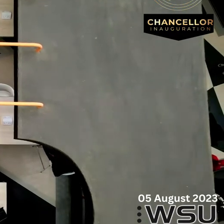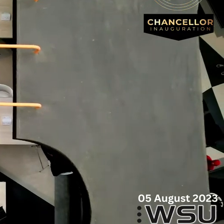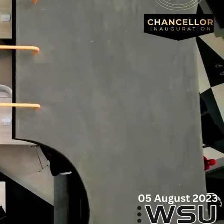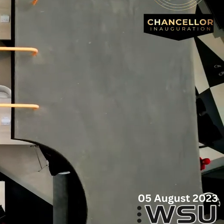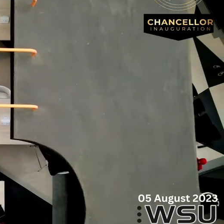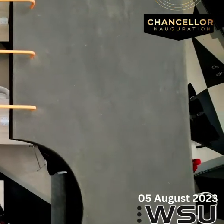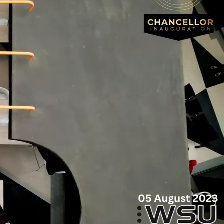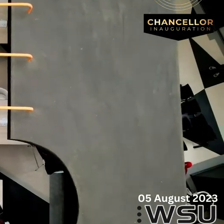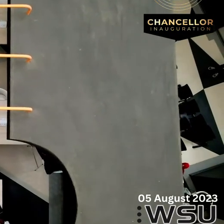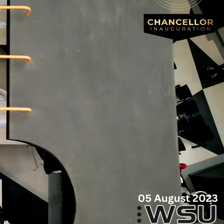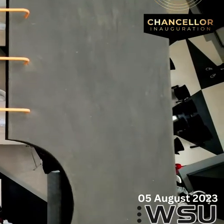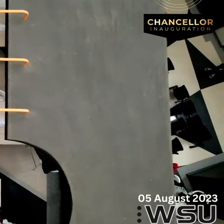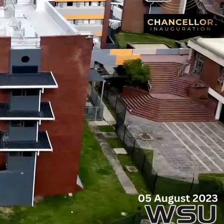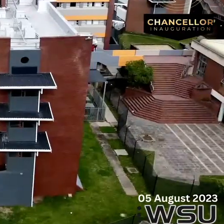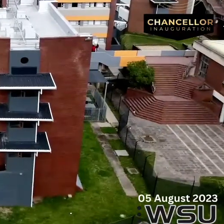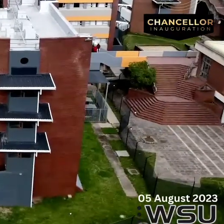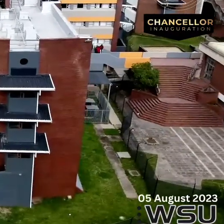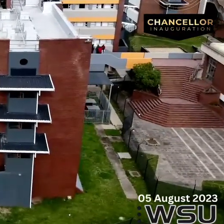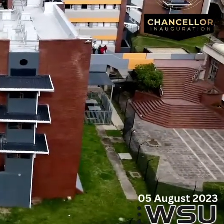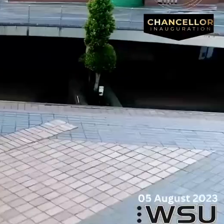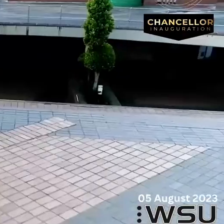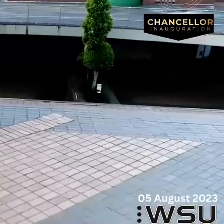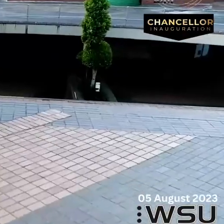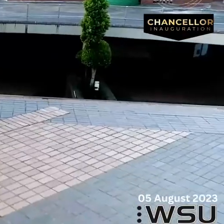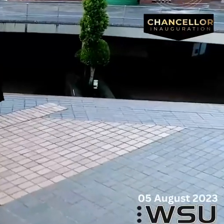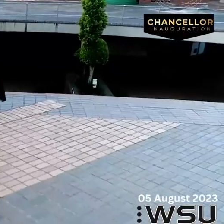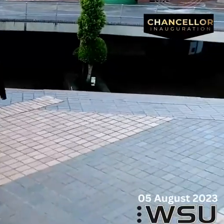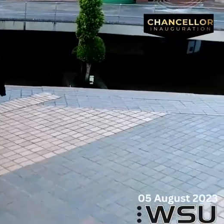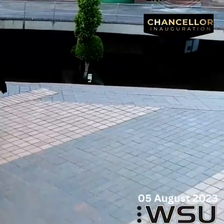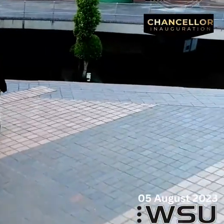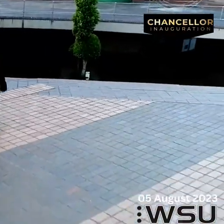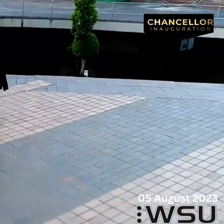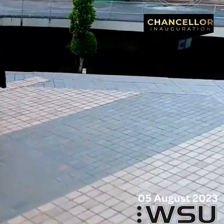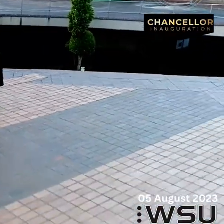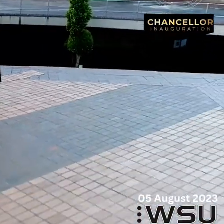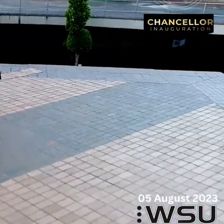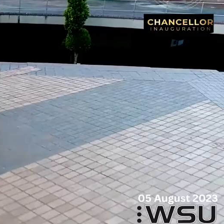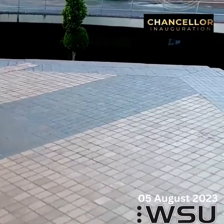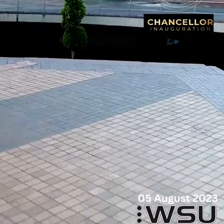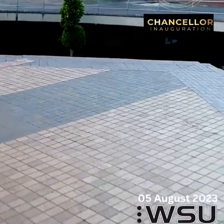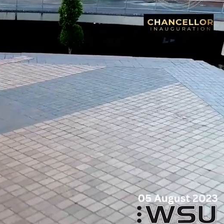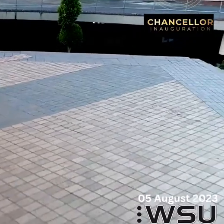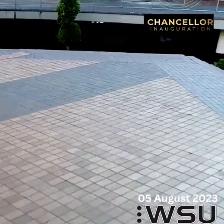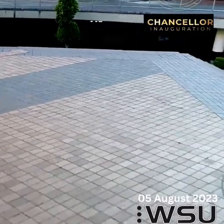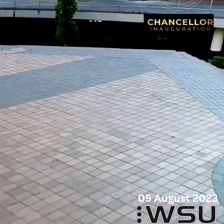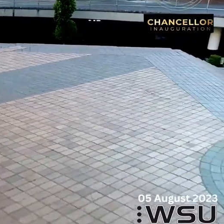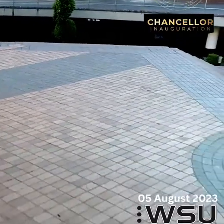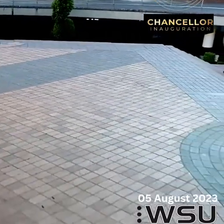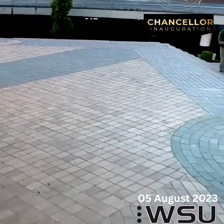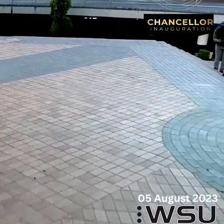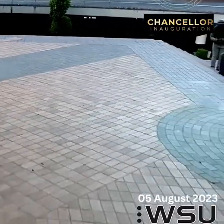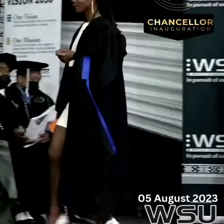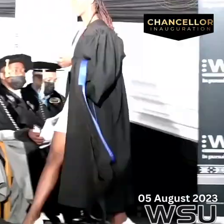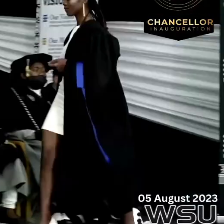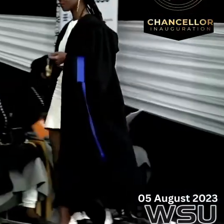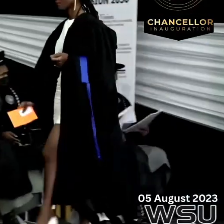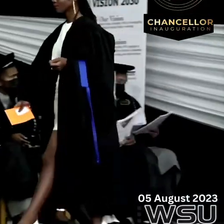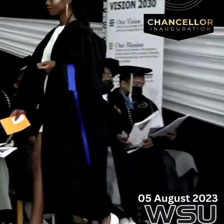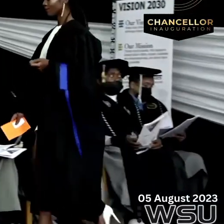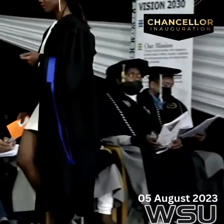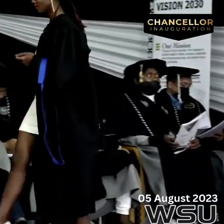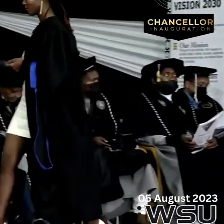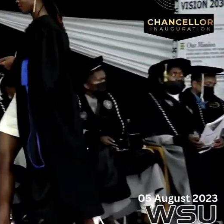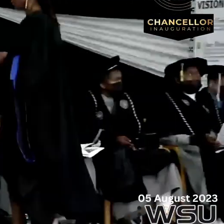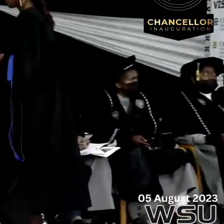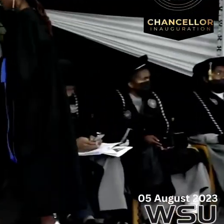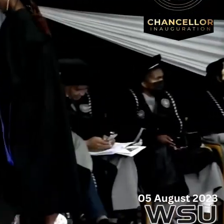student support. Walter Sisulu University has traversed a journey anchored by relentless pursuit of excellence. This